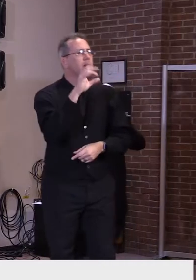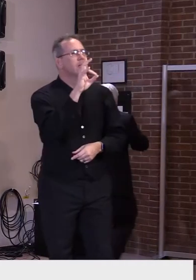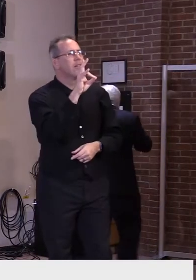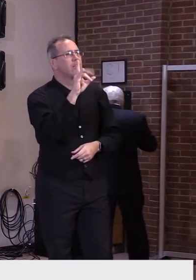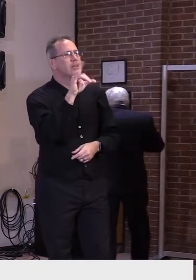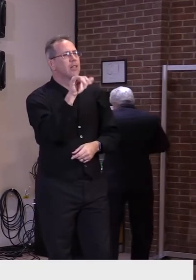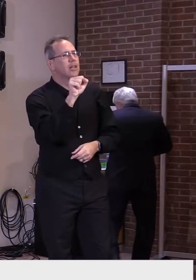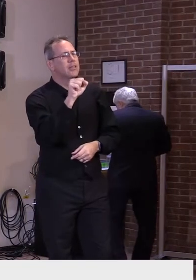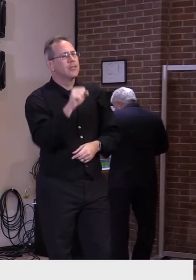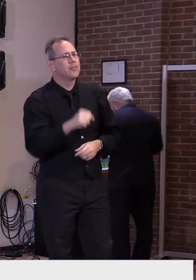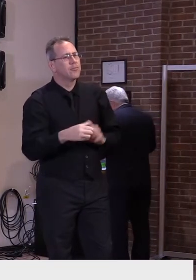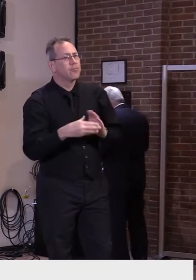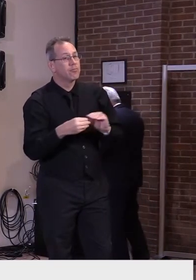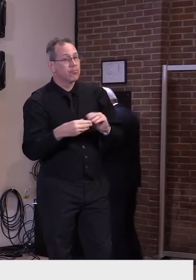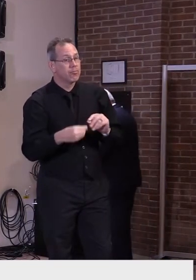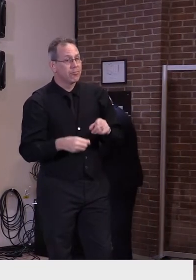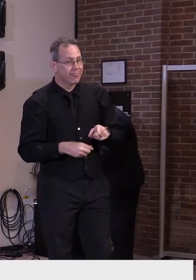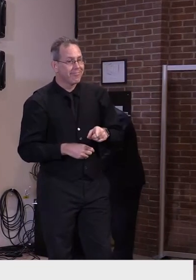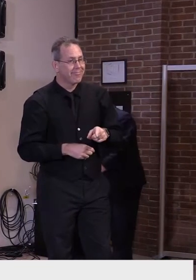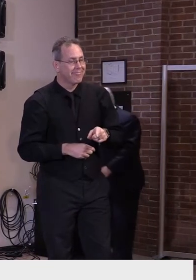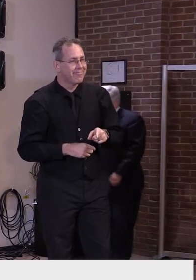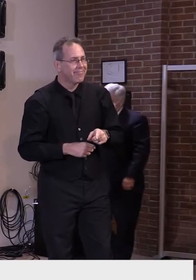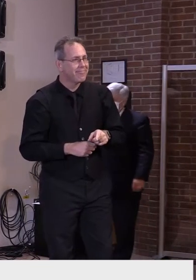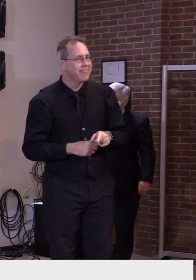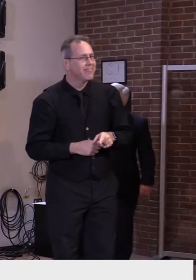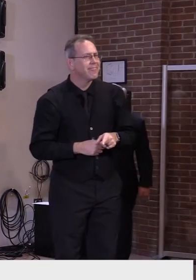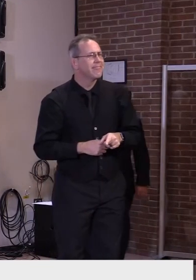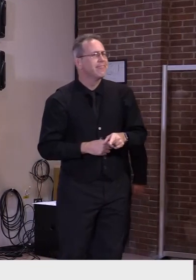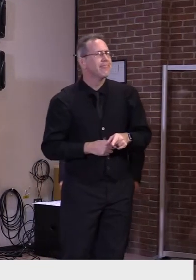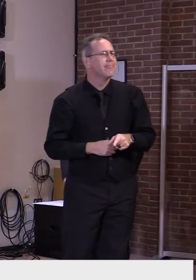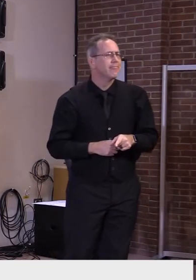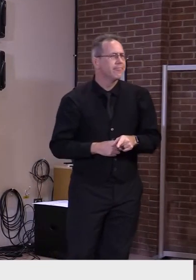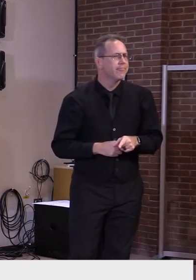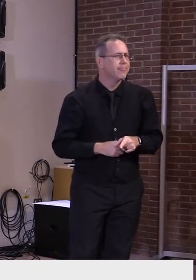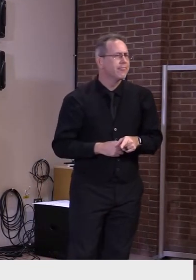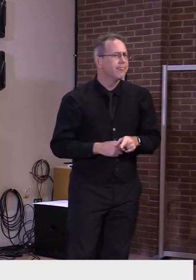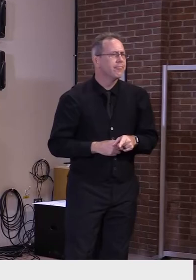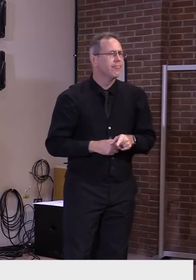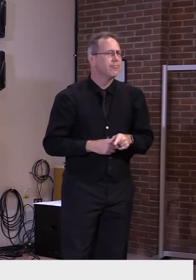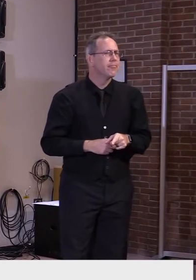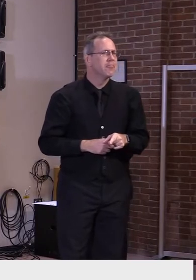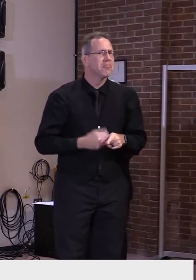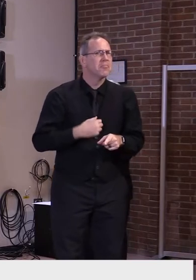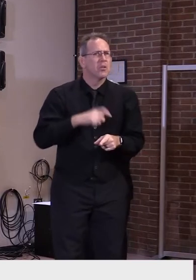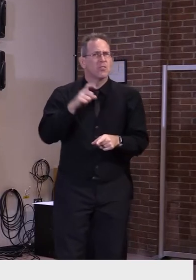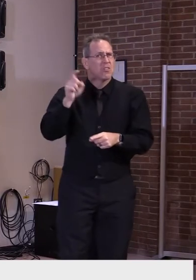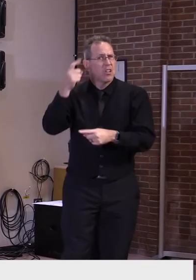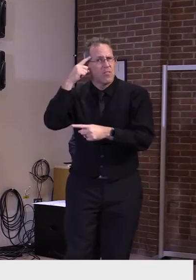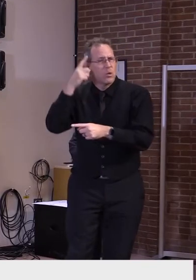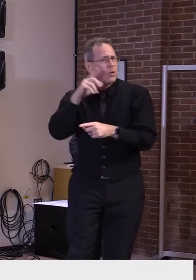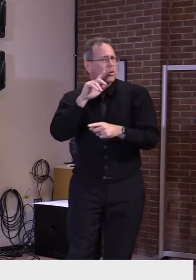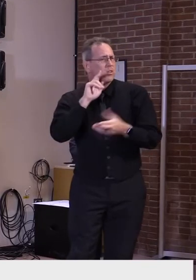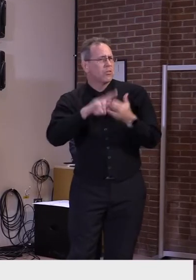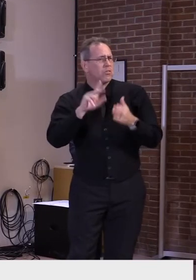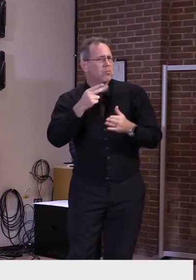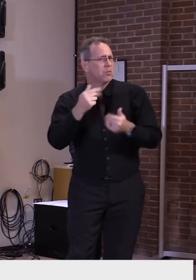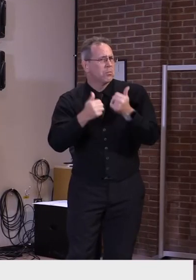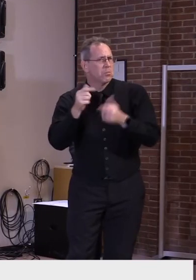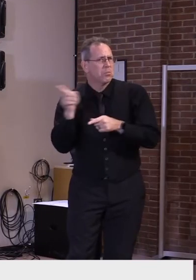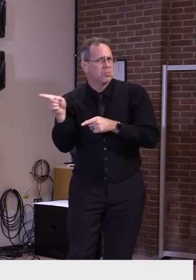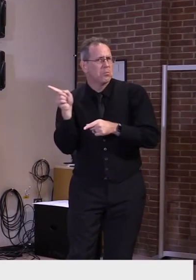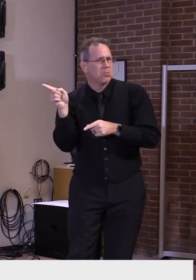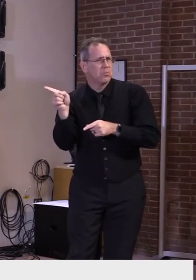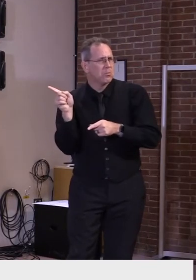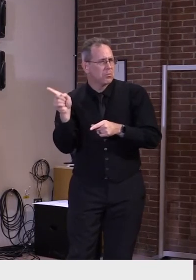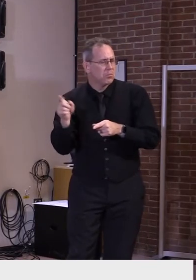Hi, I think this is also a question for Secretary Smith. I'm wondering if there's certain parts of the state that are lagging in vaccine signups